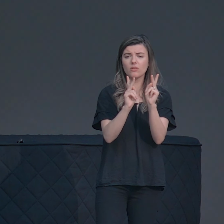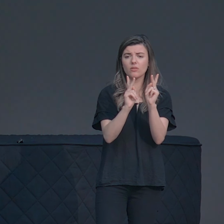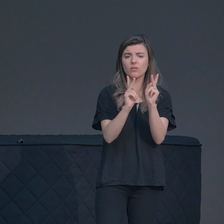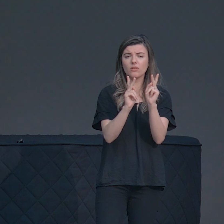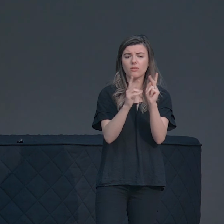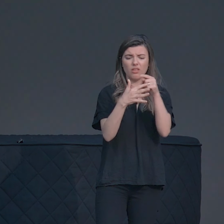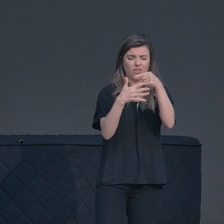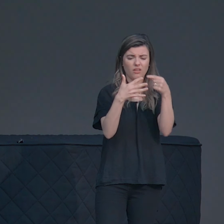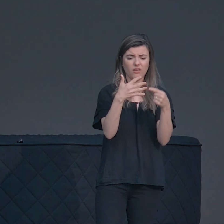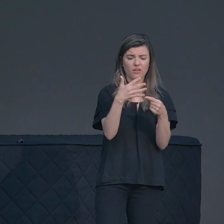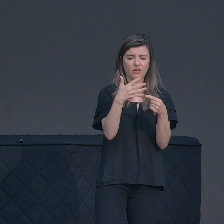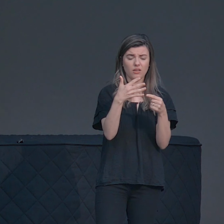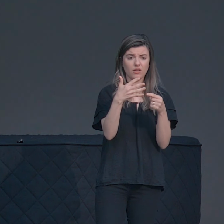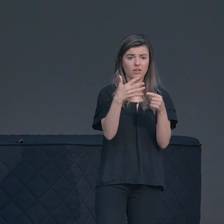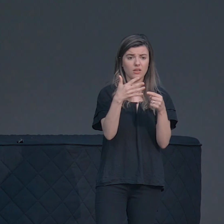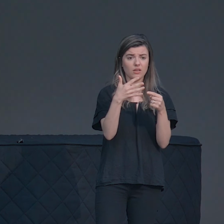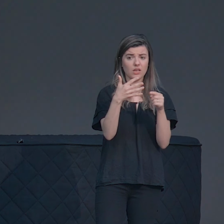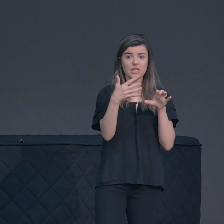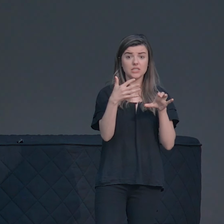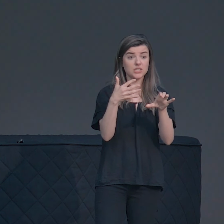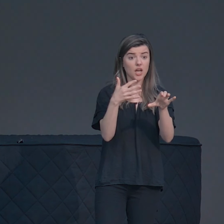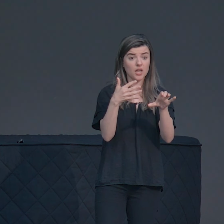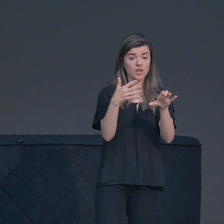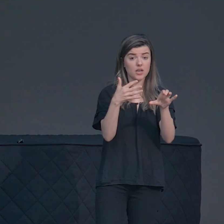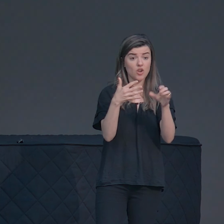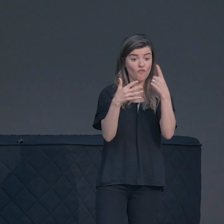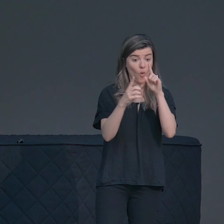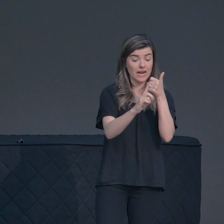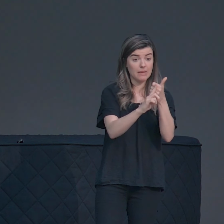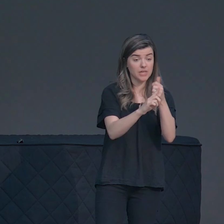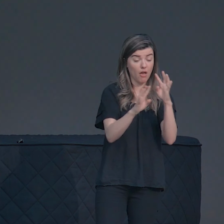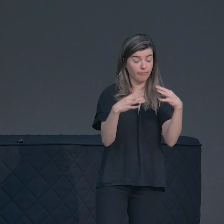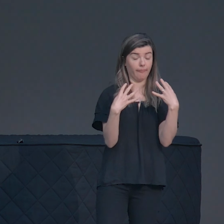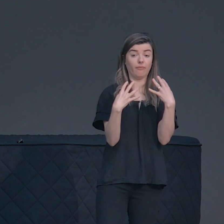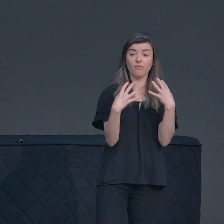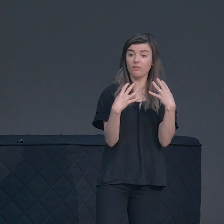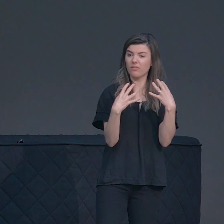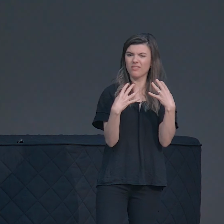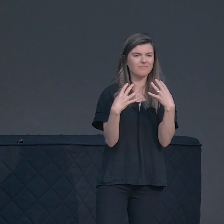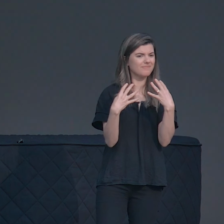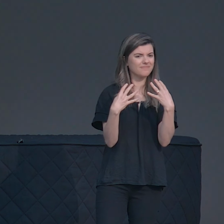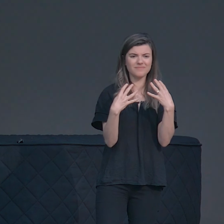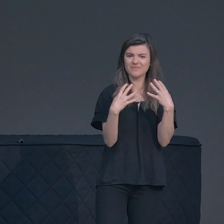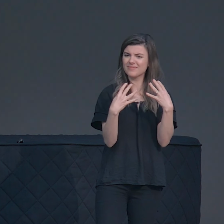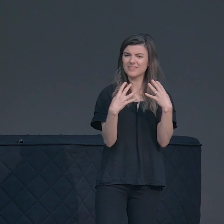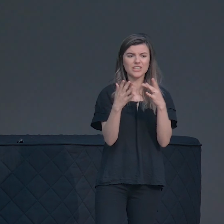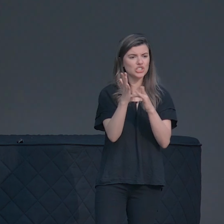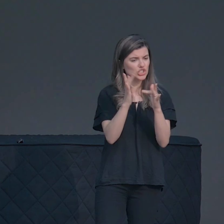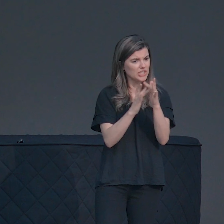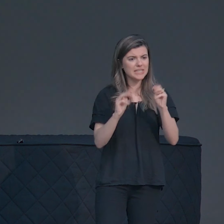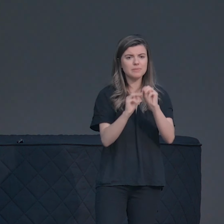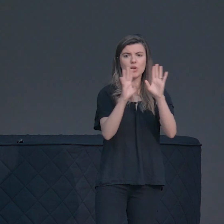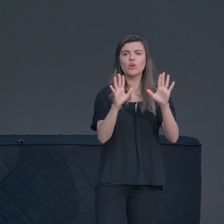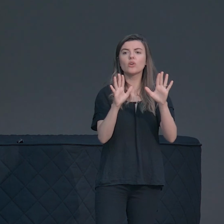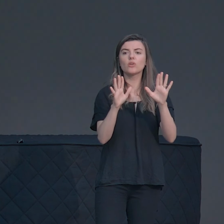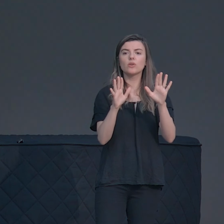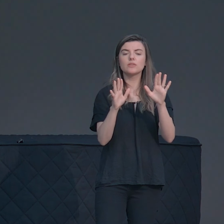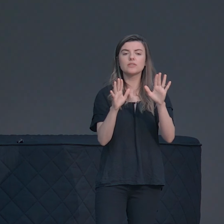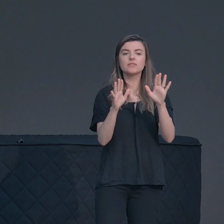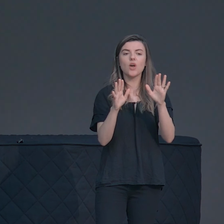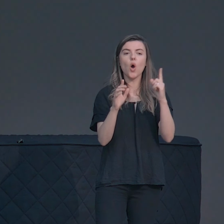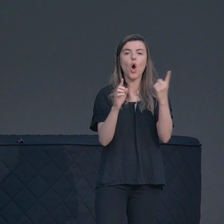None of these acts were done exclusively for himself, because Jesus' miracles always meet a real need